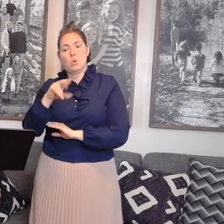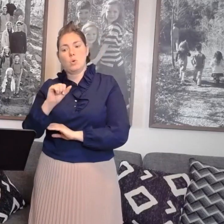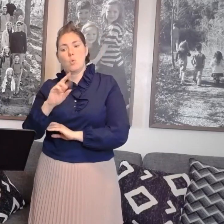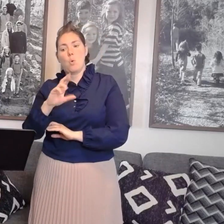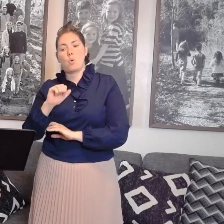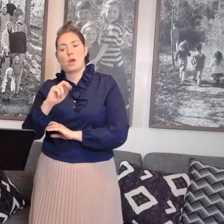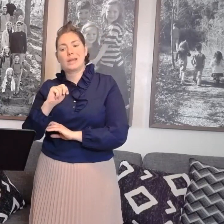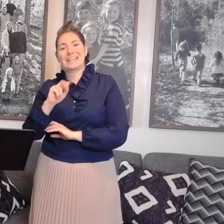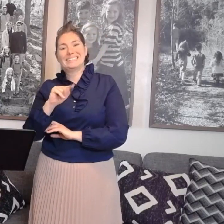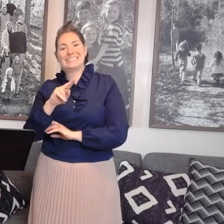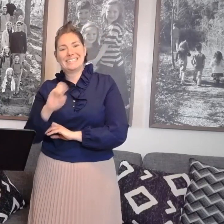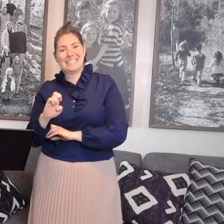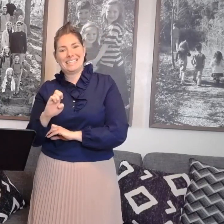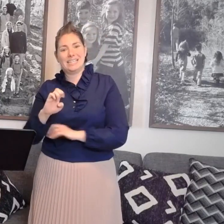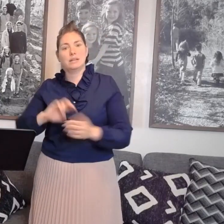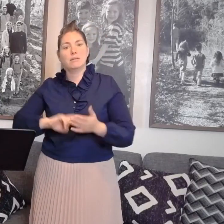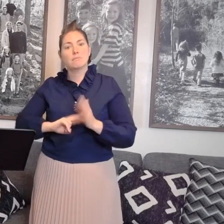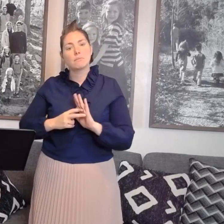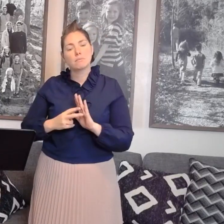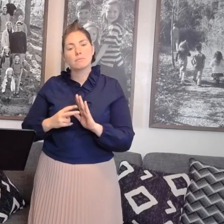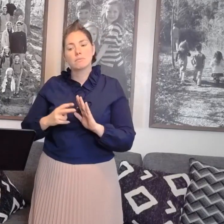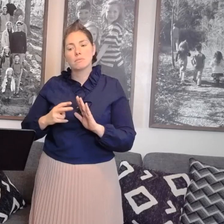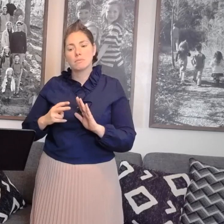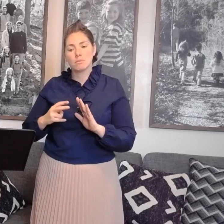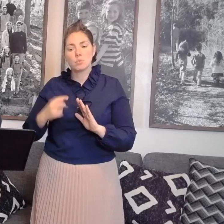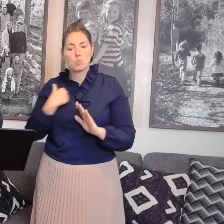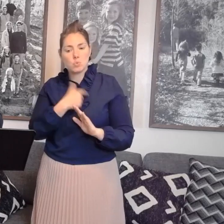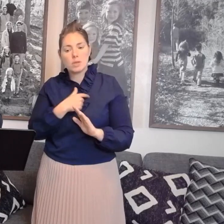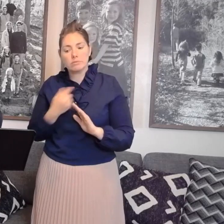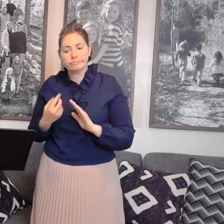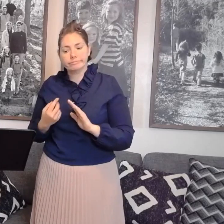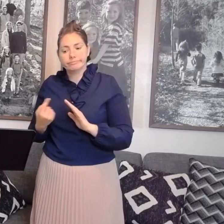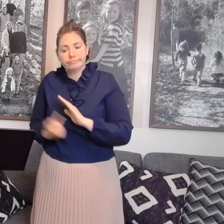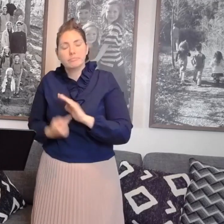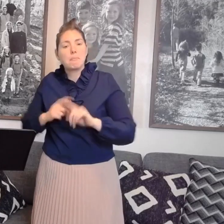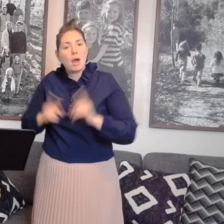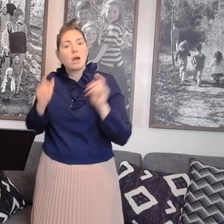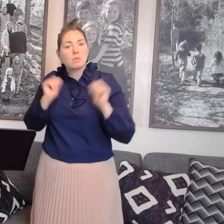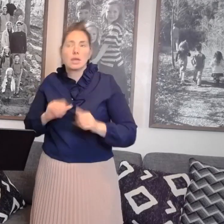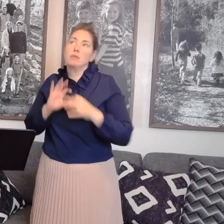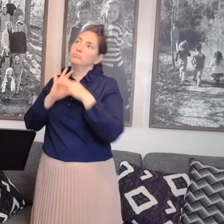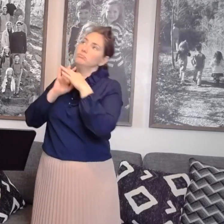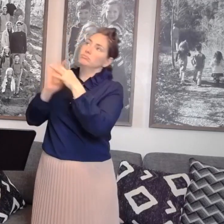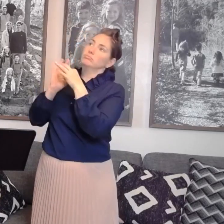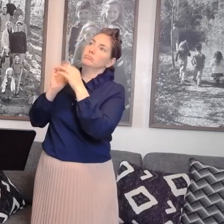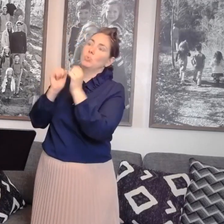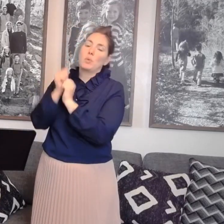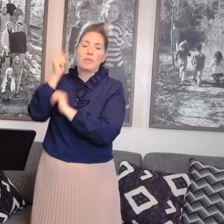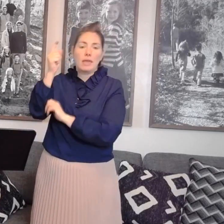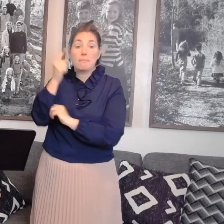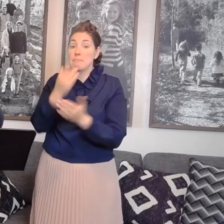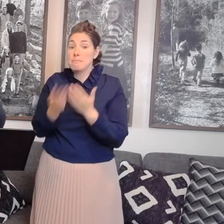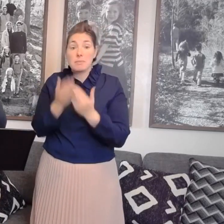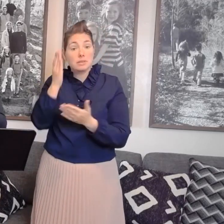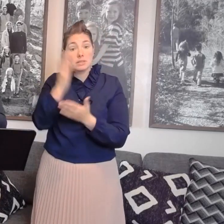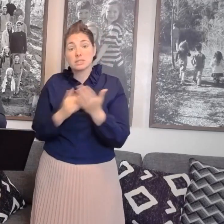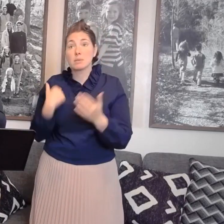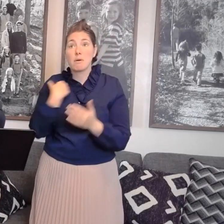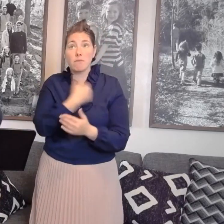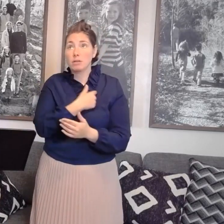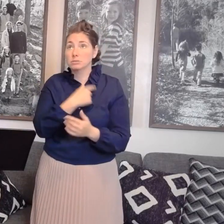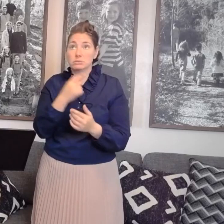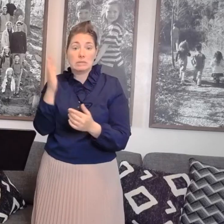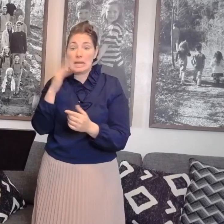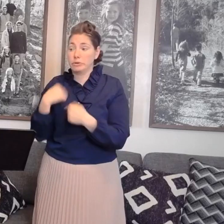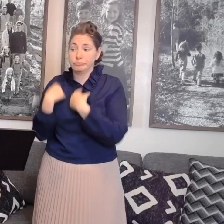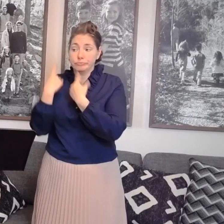time to get closer to Jesus. Let's build that relationship with him that maybe some of us never really had.